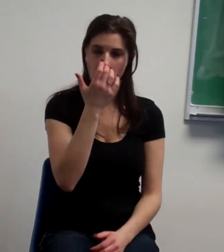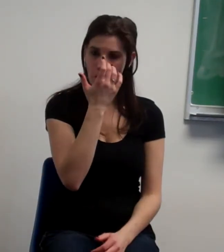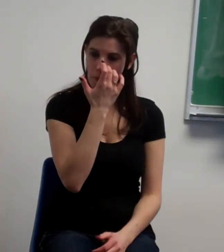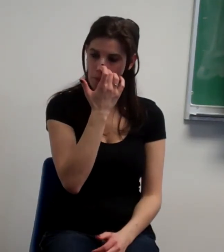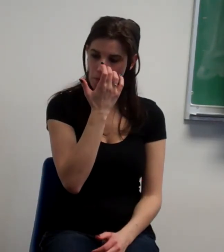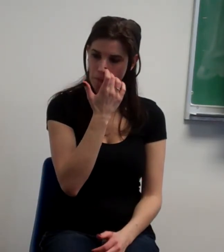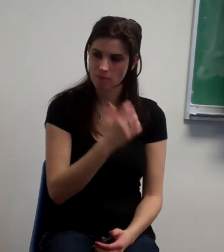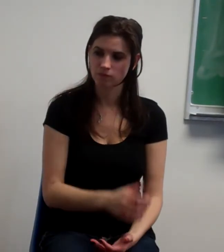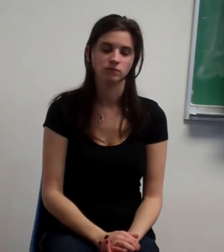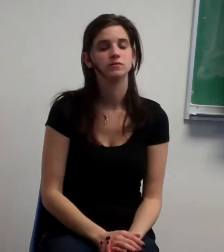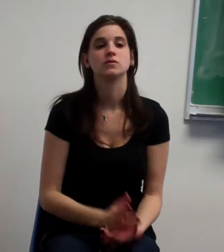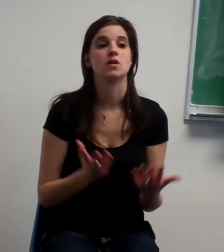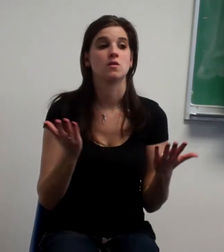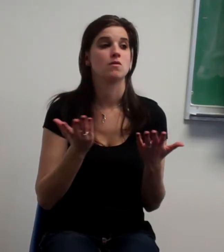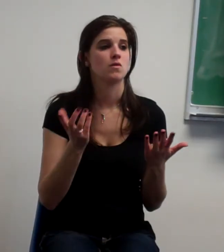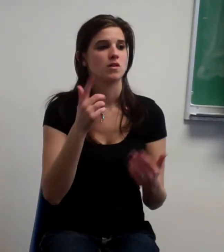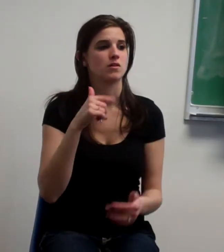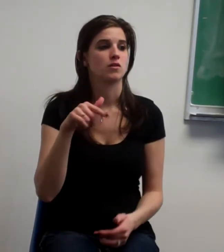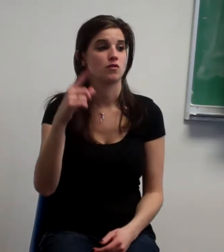What were your thoughts about all of it?